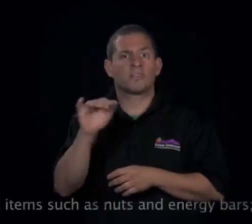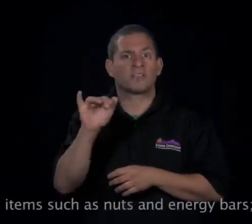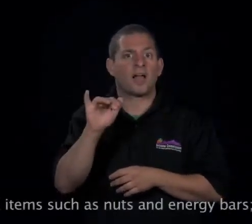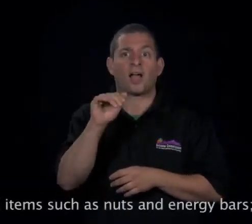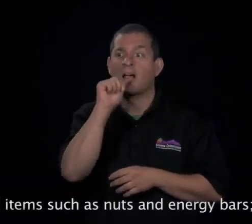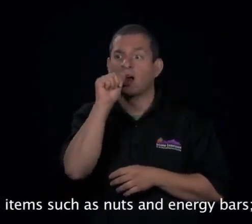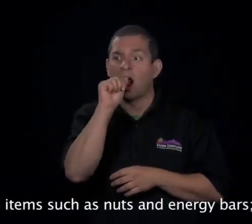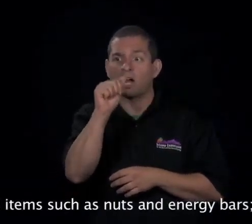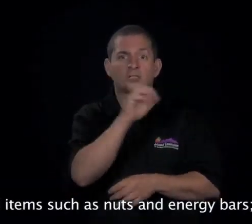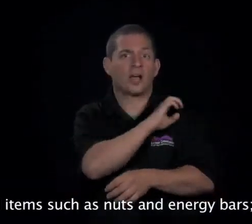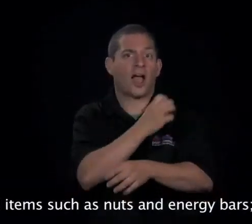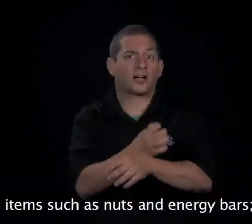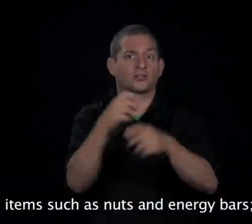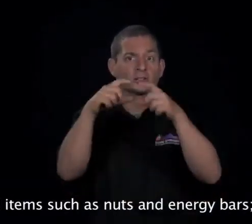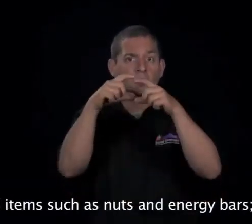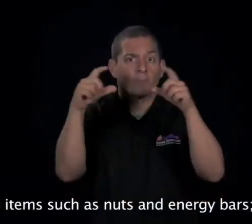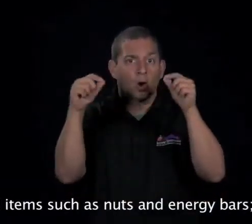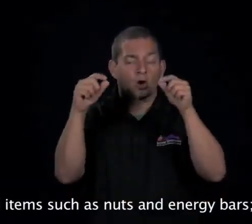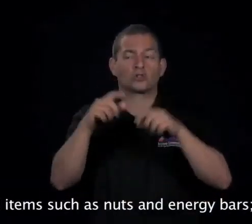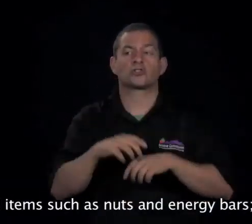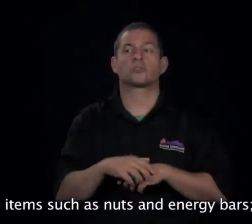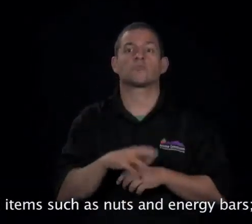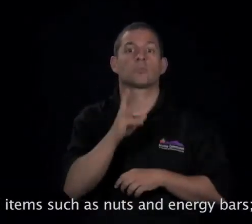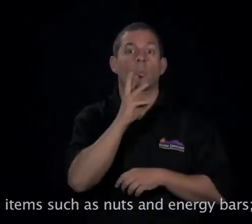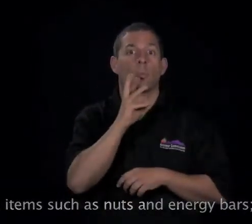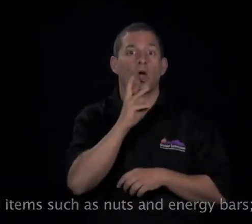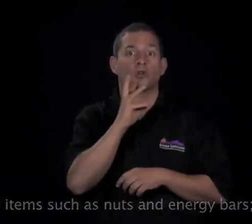food items such as nuts and energy bars, water,